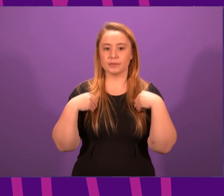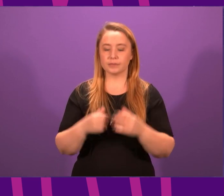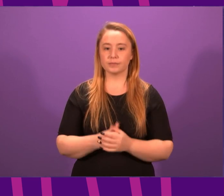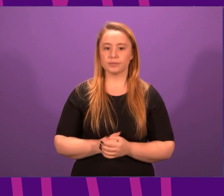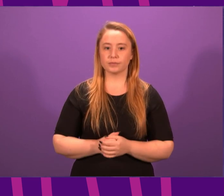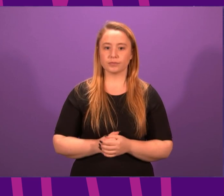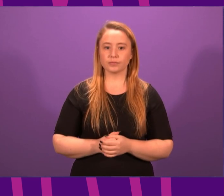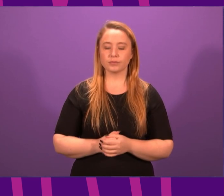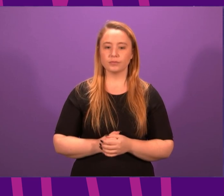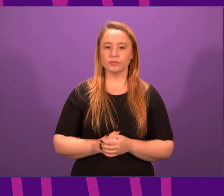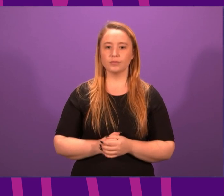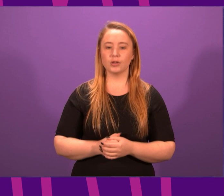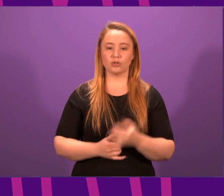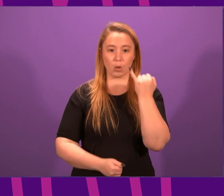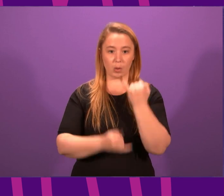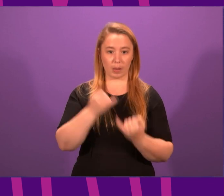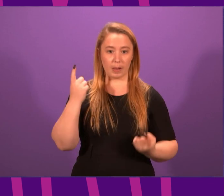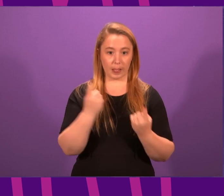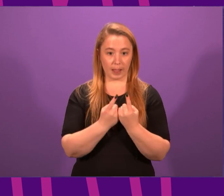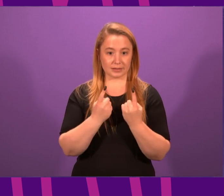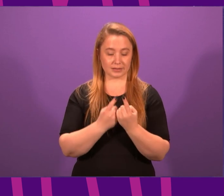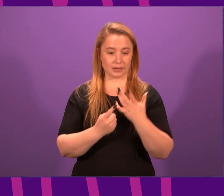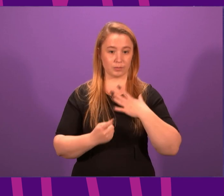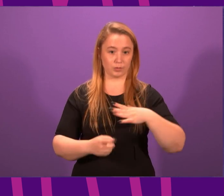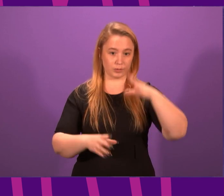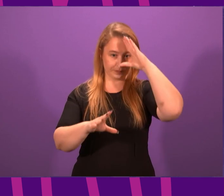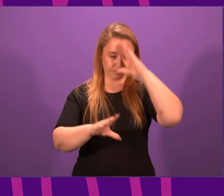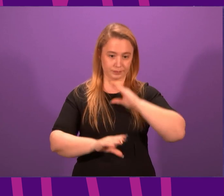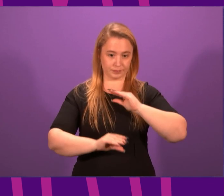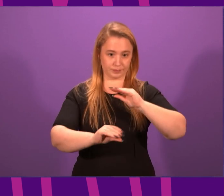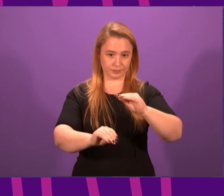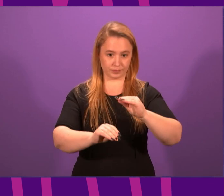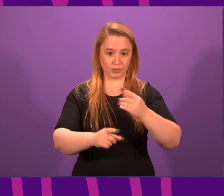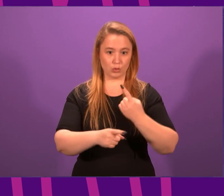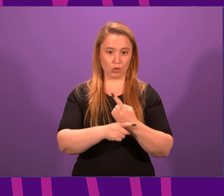I want to talk finally, Presiding Officer, about data.